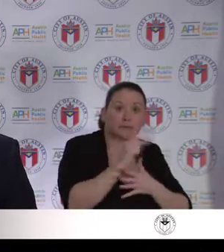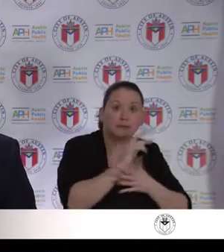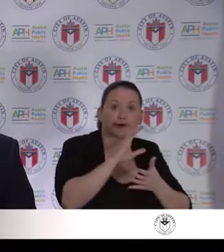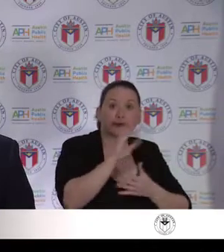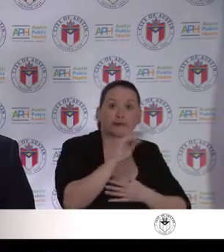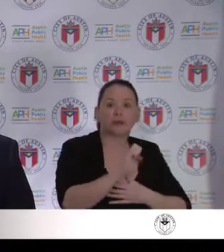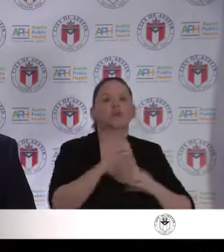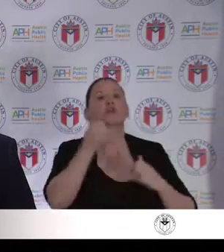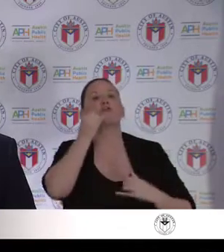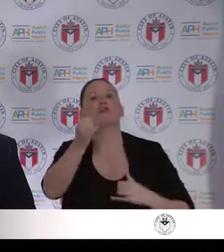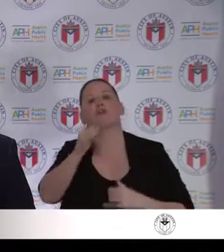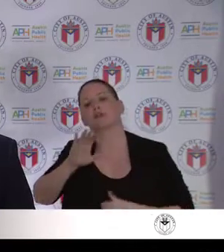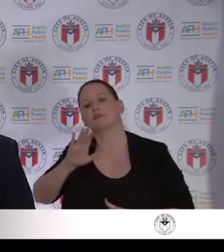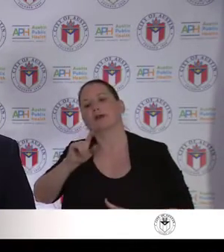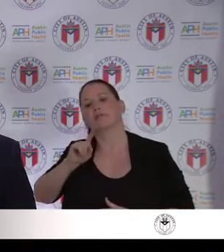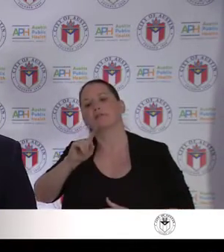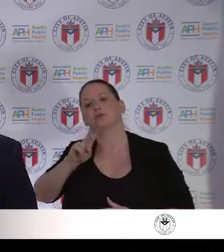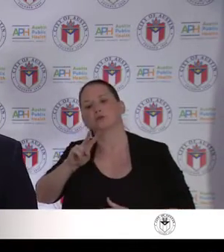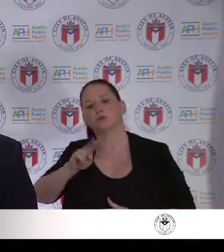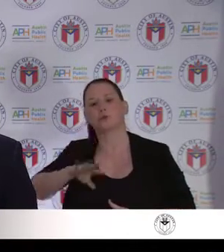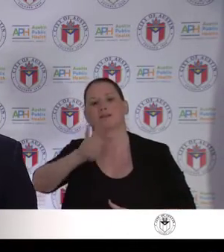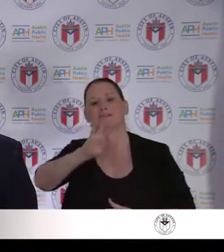care at